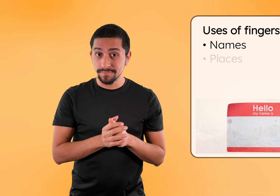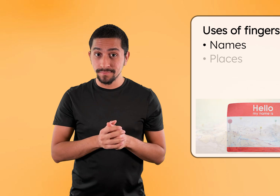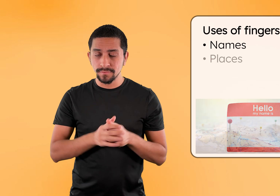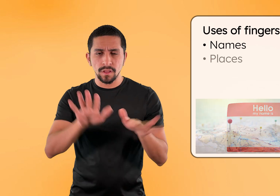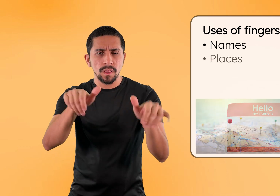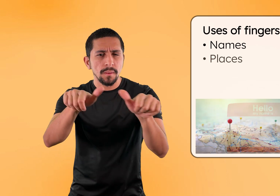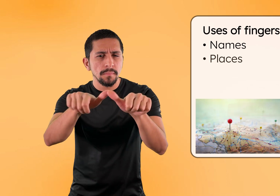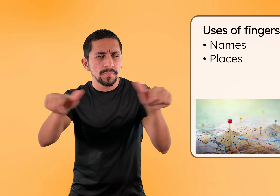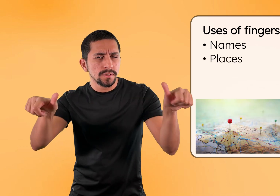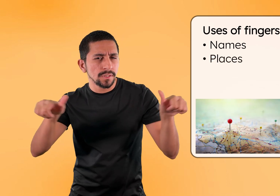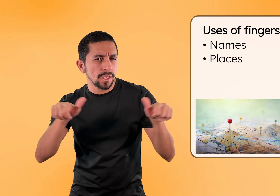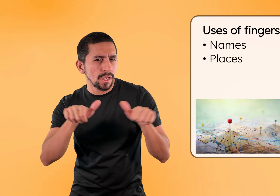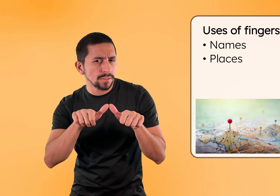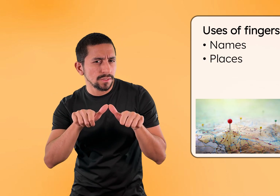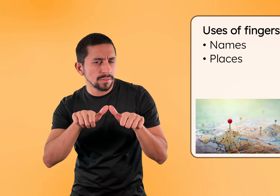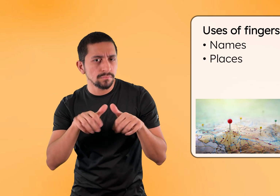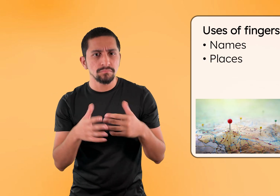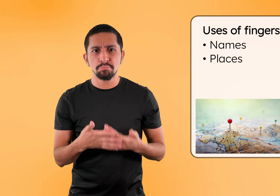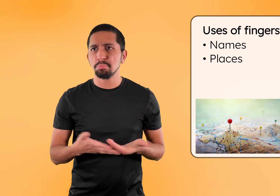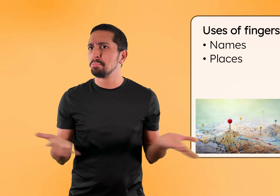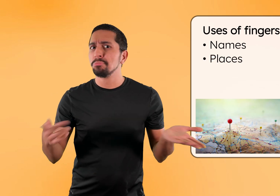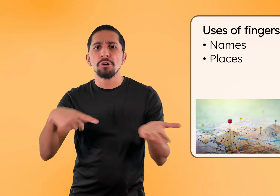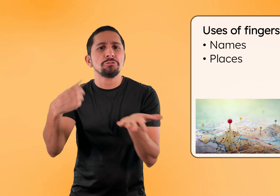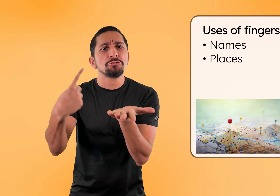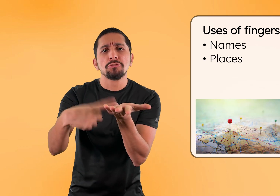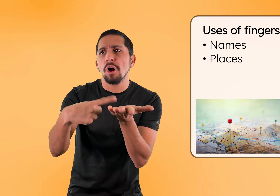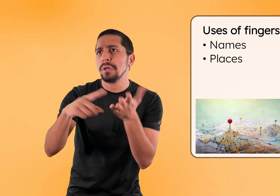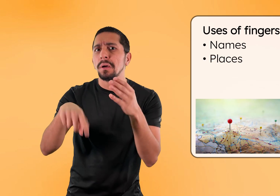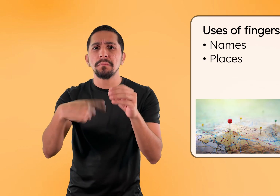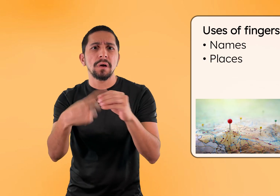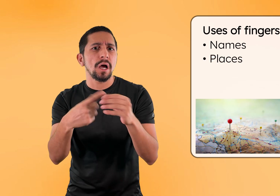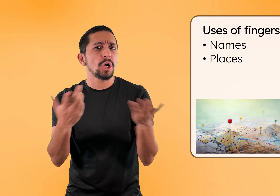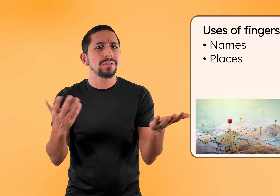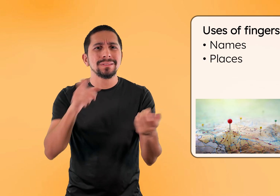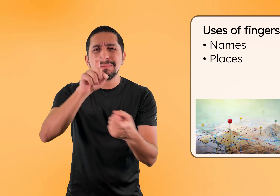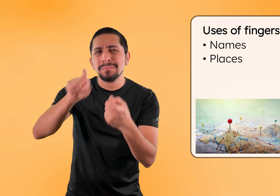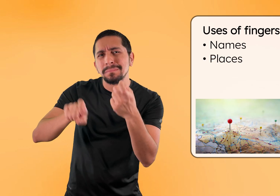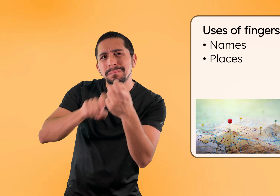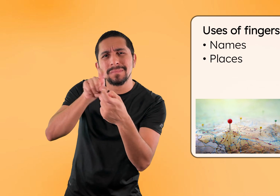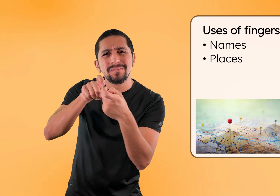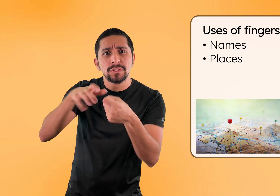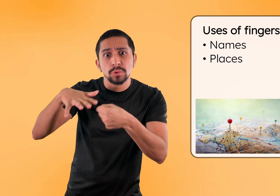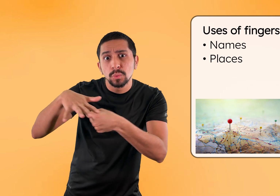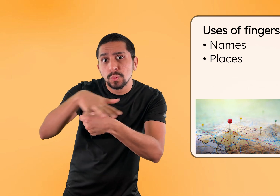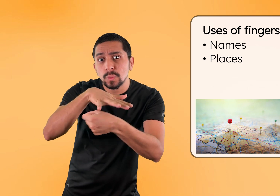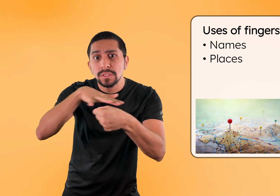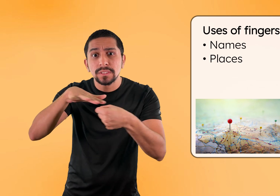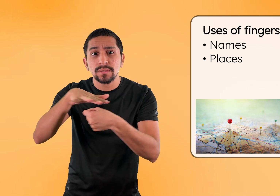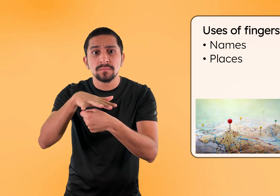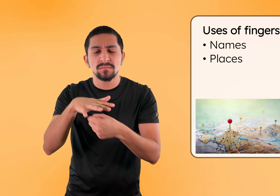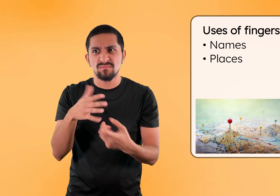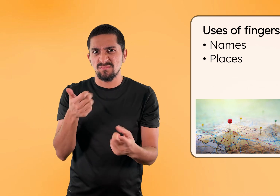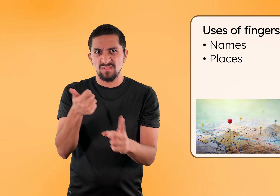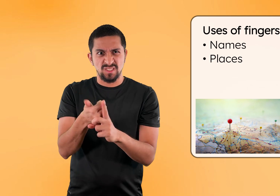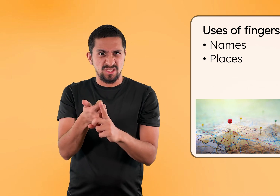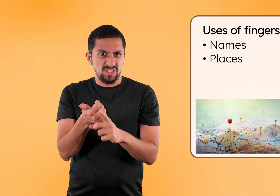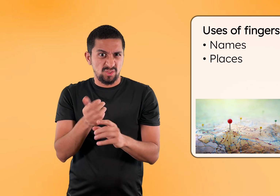Second, places. When talking about specific locations, especially